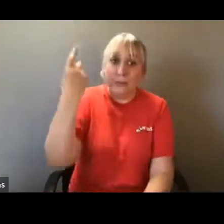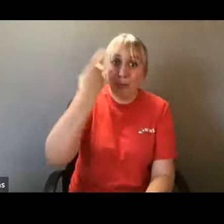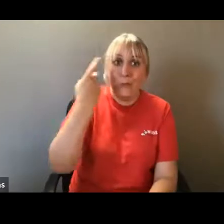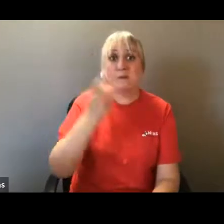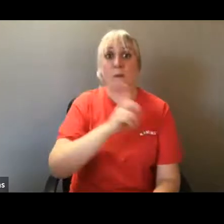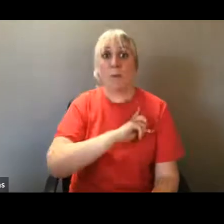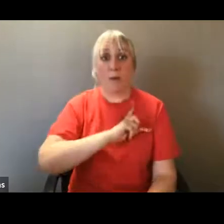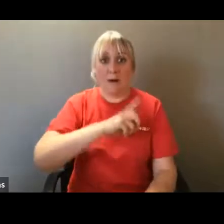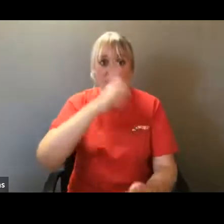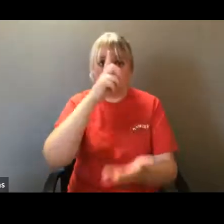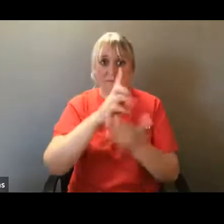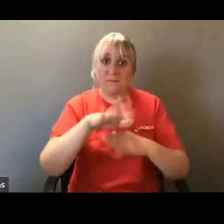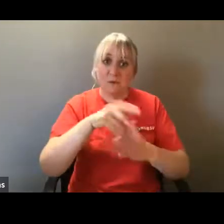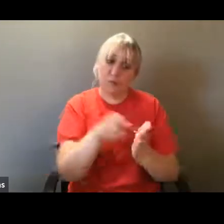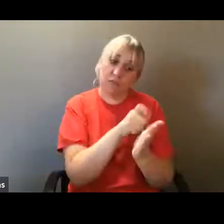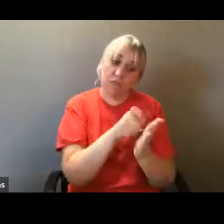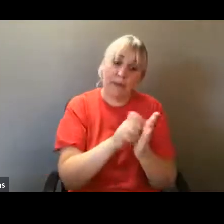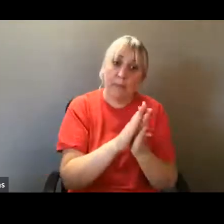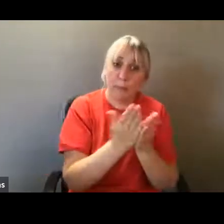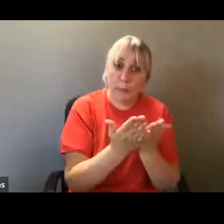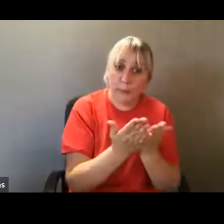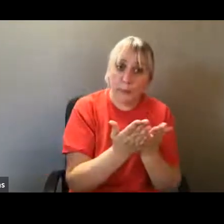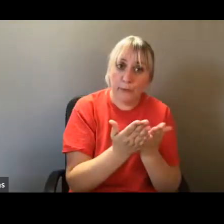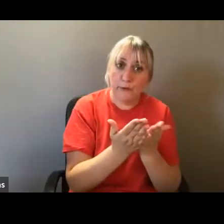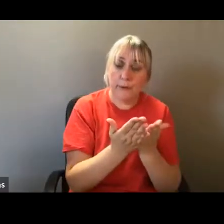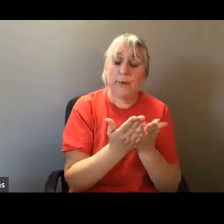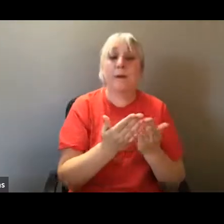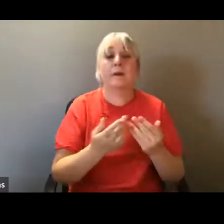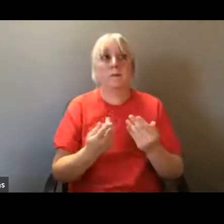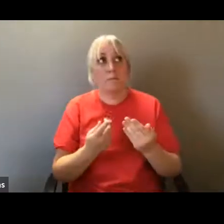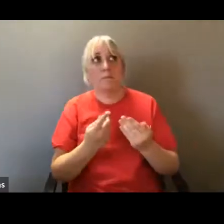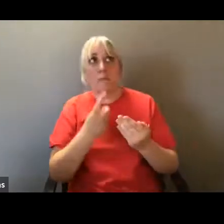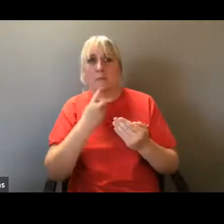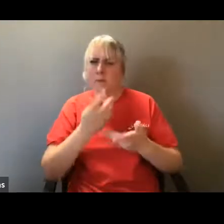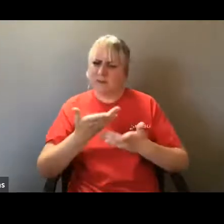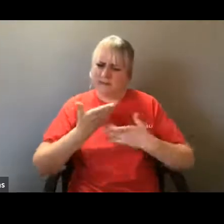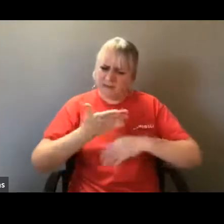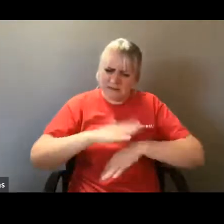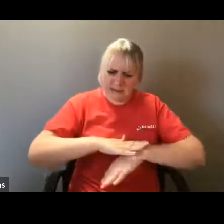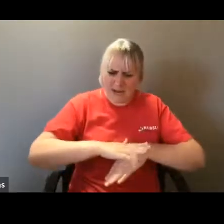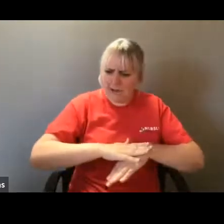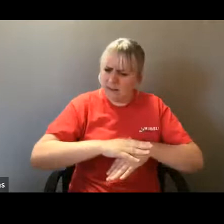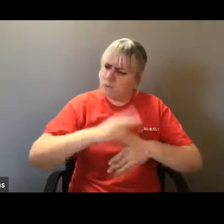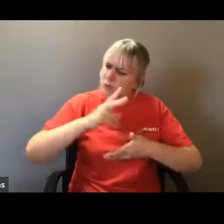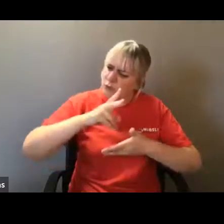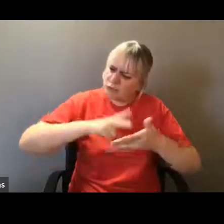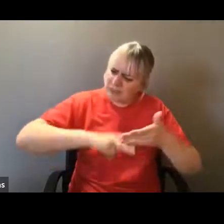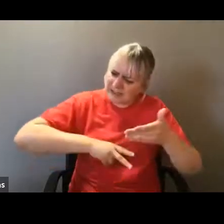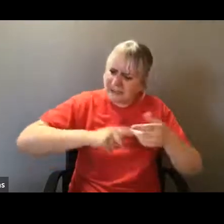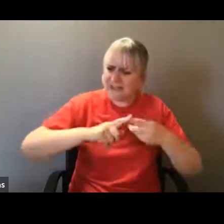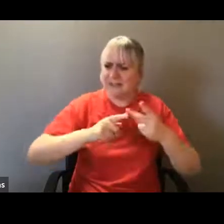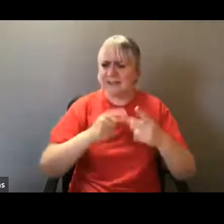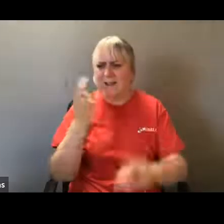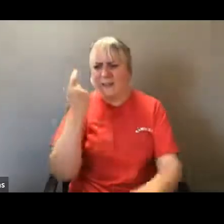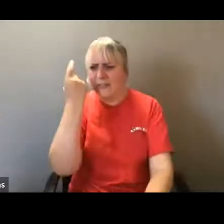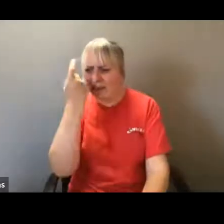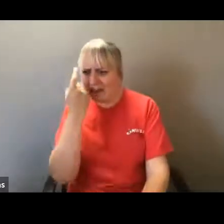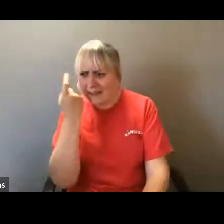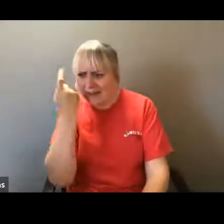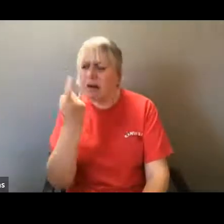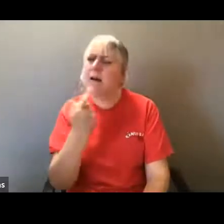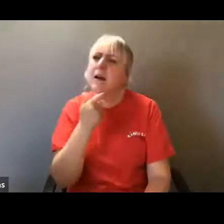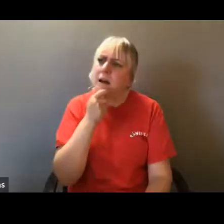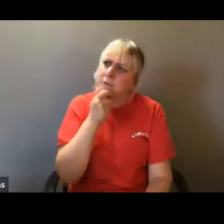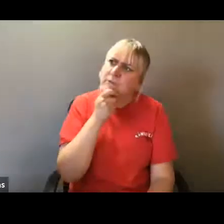book. And then I actually had time in my life to sit down and read and think. It wasn't very long, not nearly long